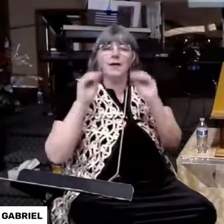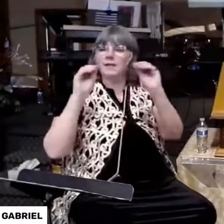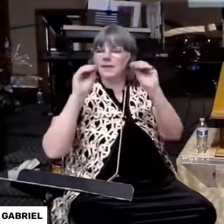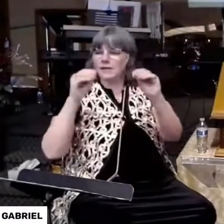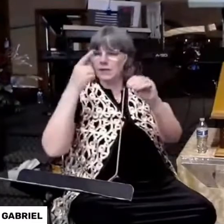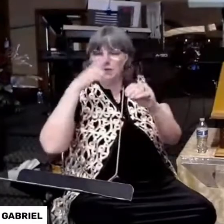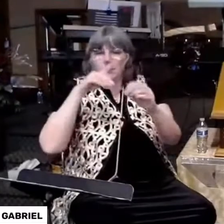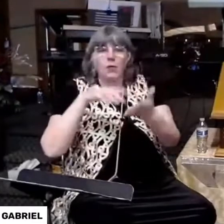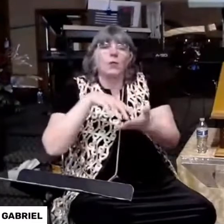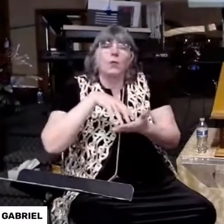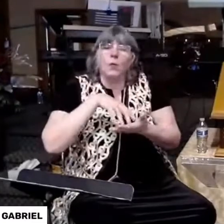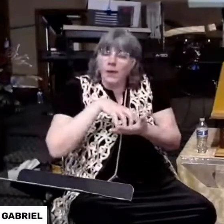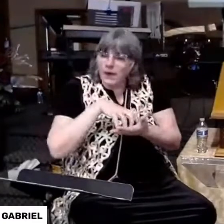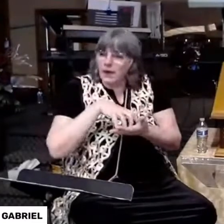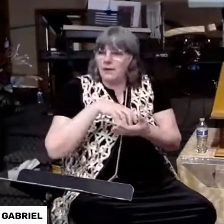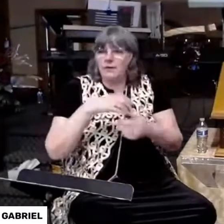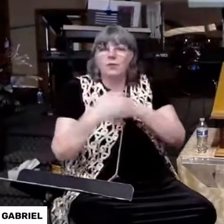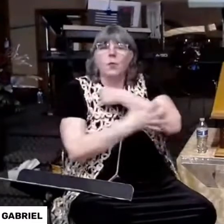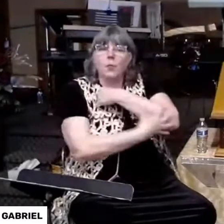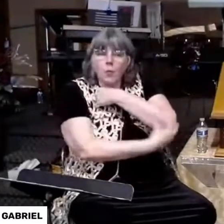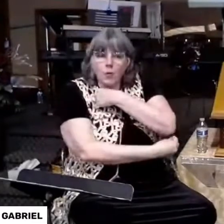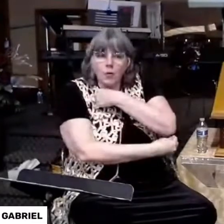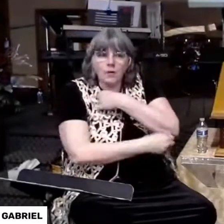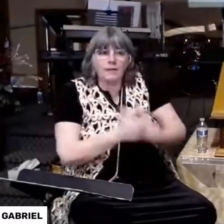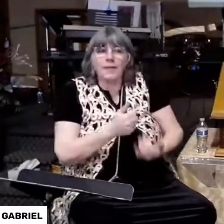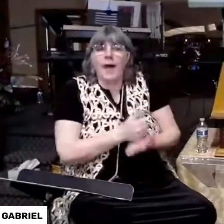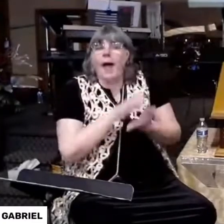the weak, the helpless.